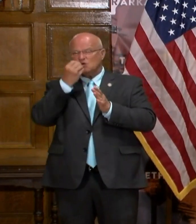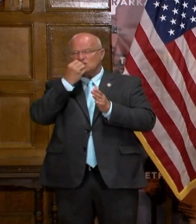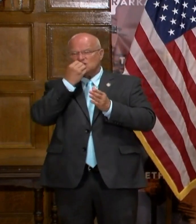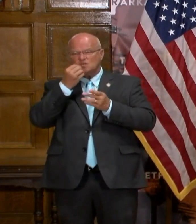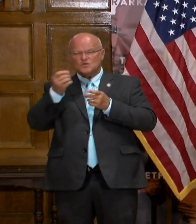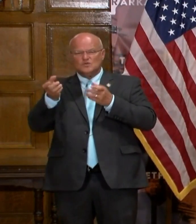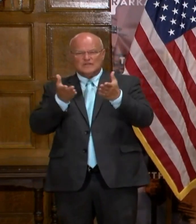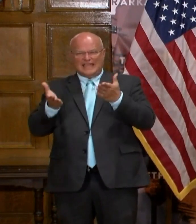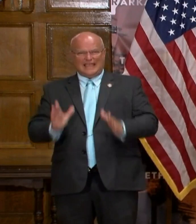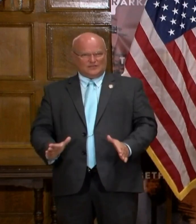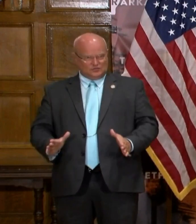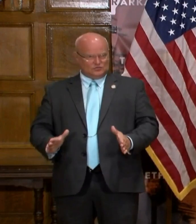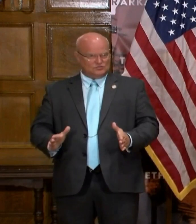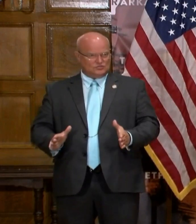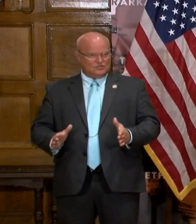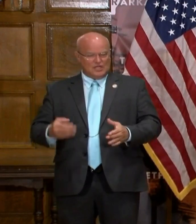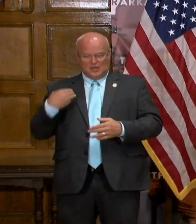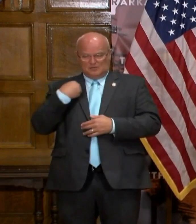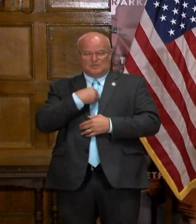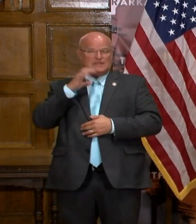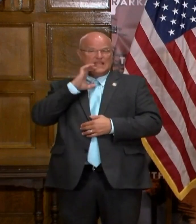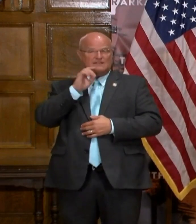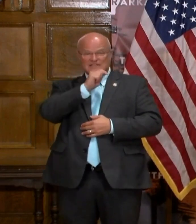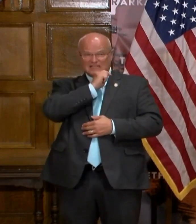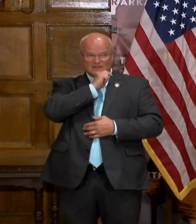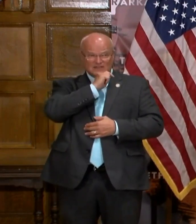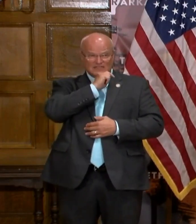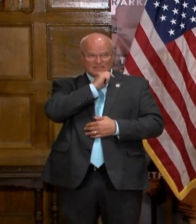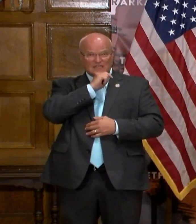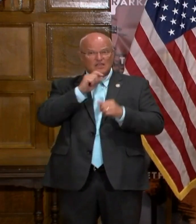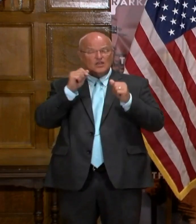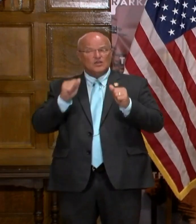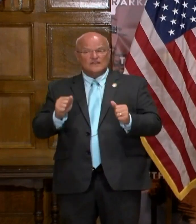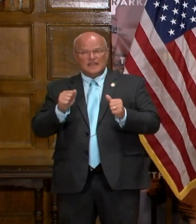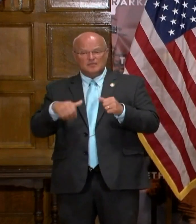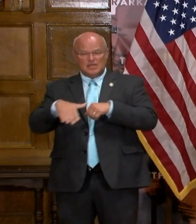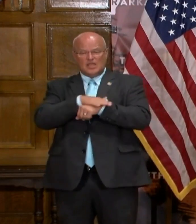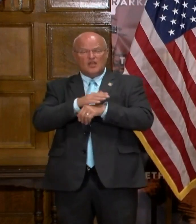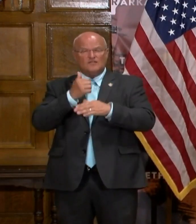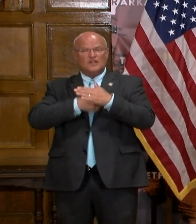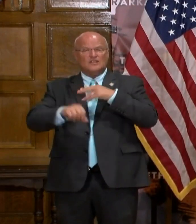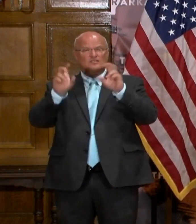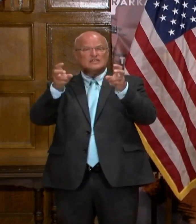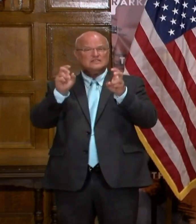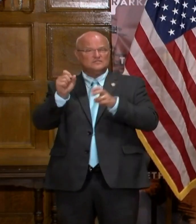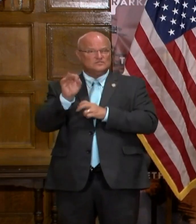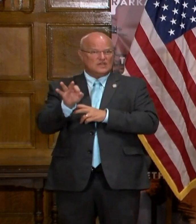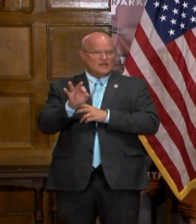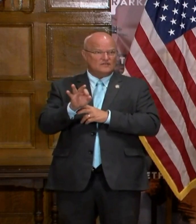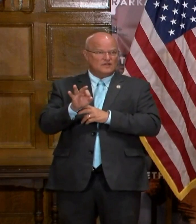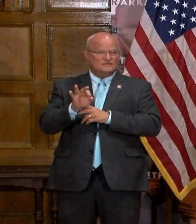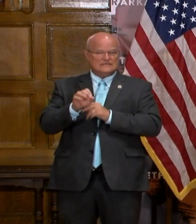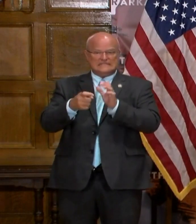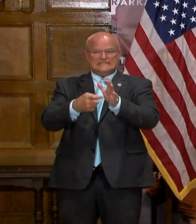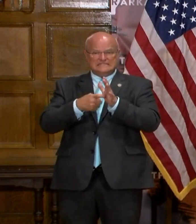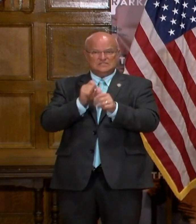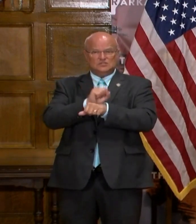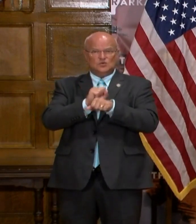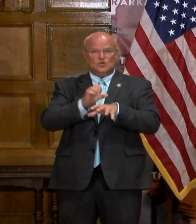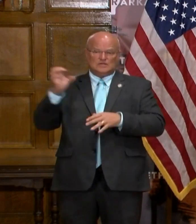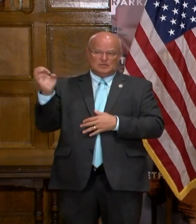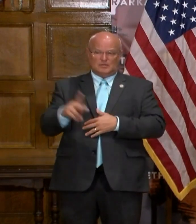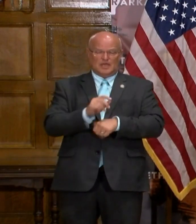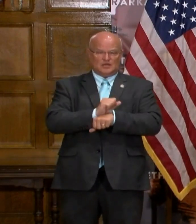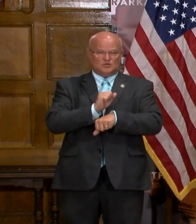handlers, the members of the cafeteria, and could they be covered under issues of essential workers returning